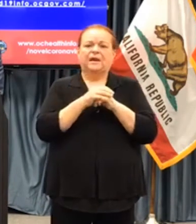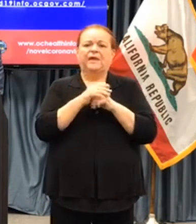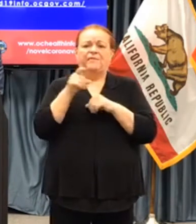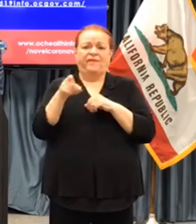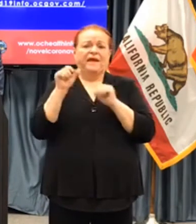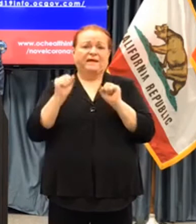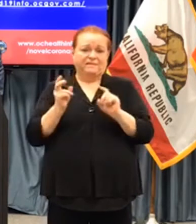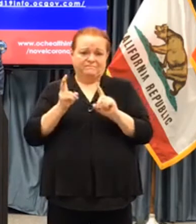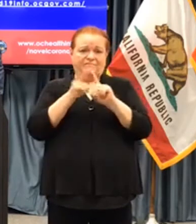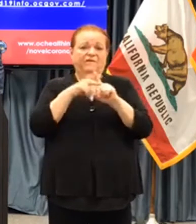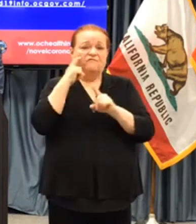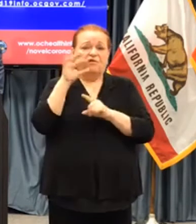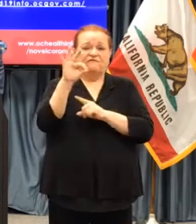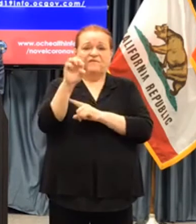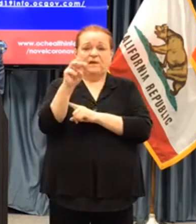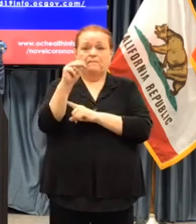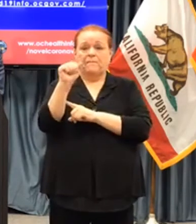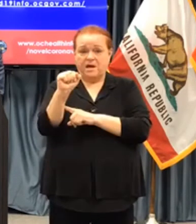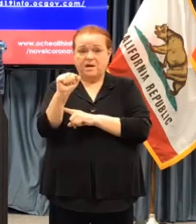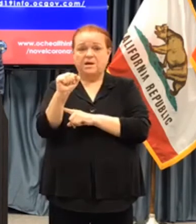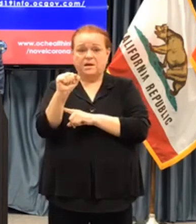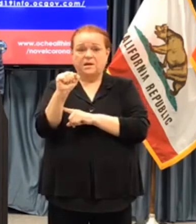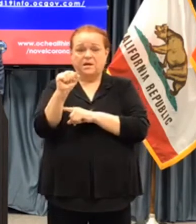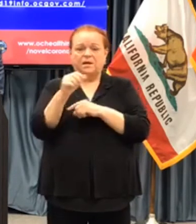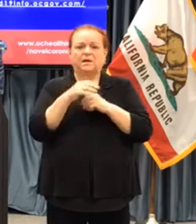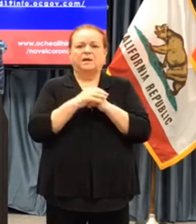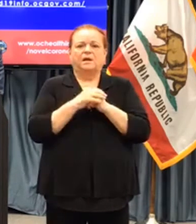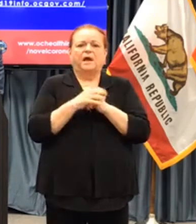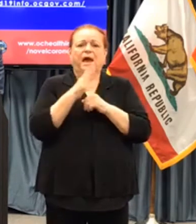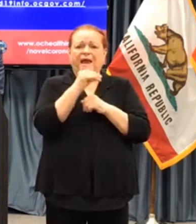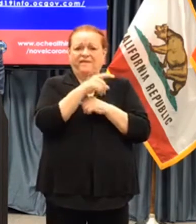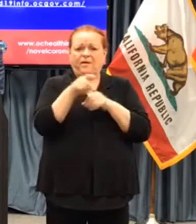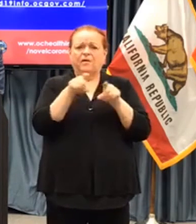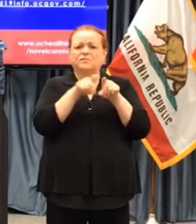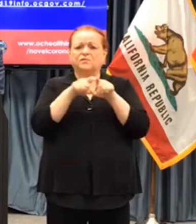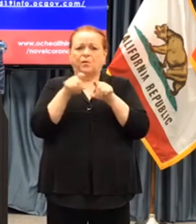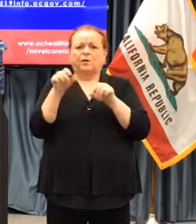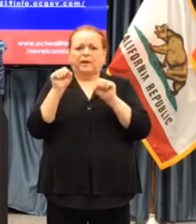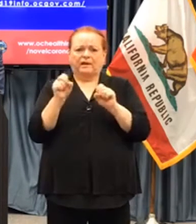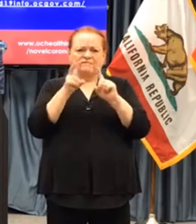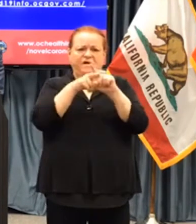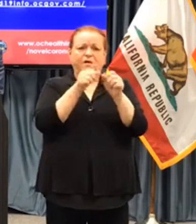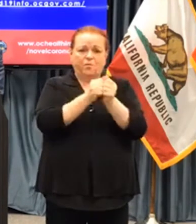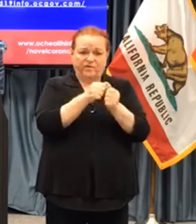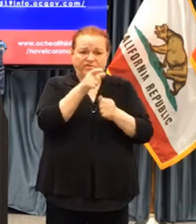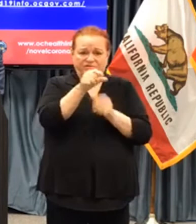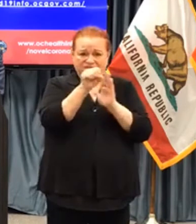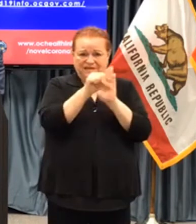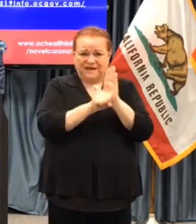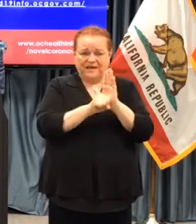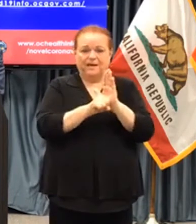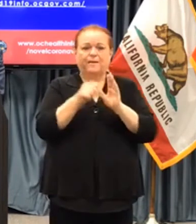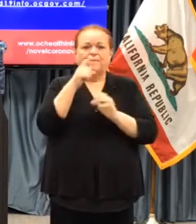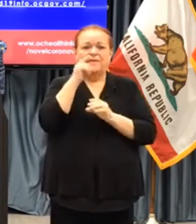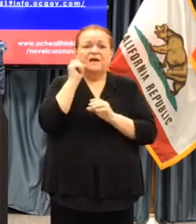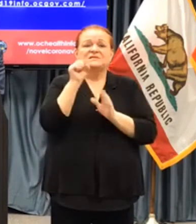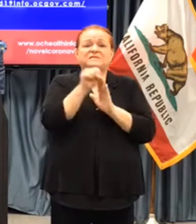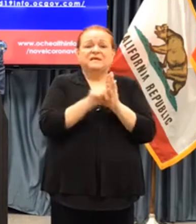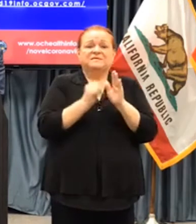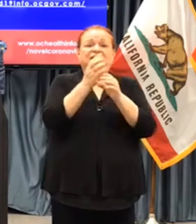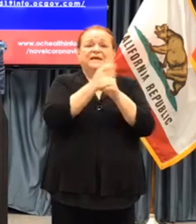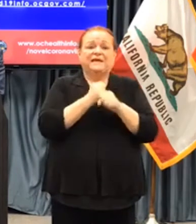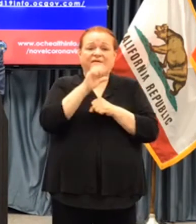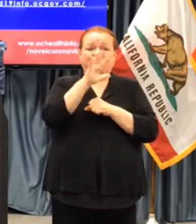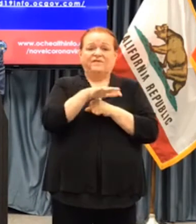that they're all eligible for, as well as to work with the state, because the state is getting 55% of those funds. So I think